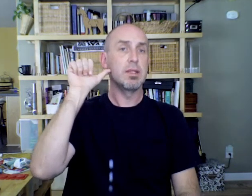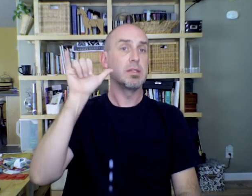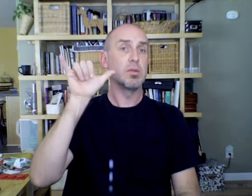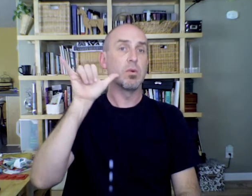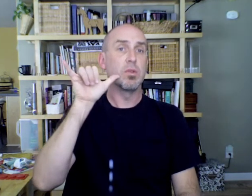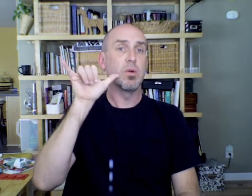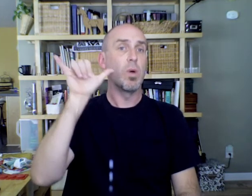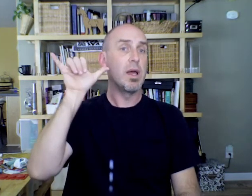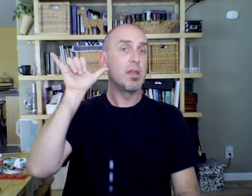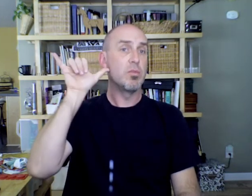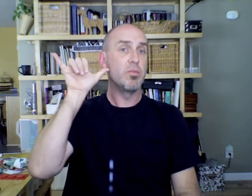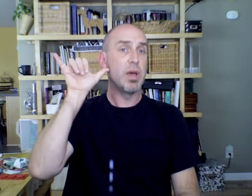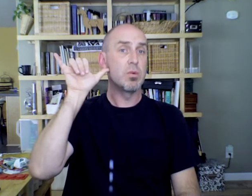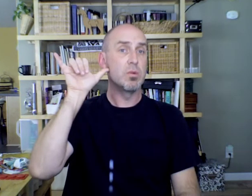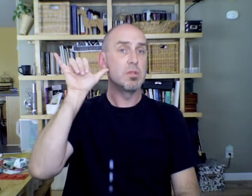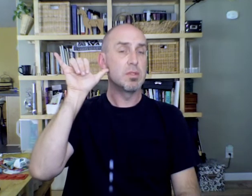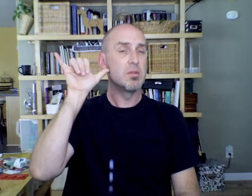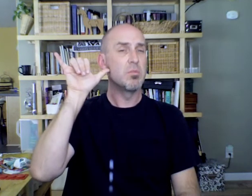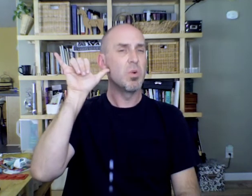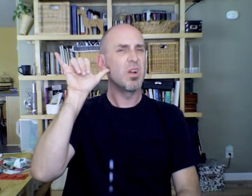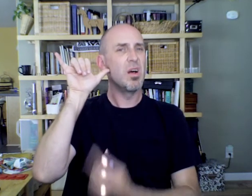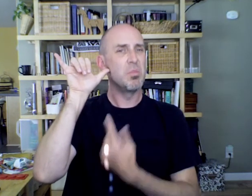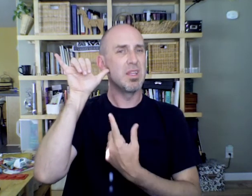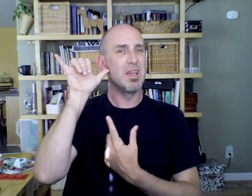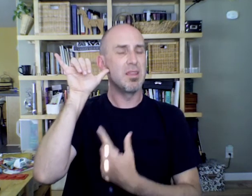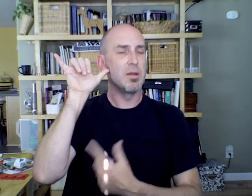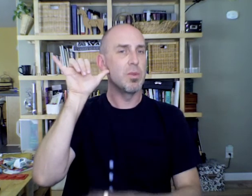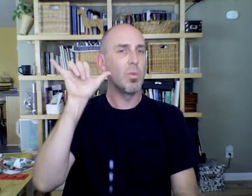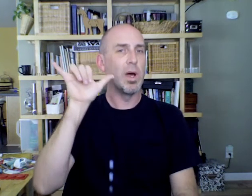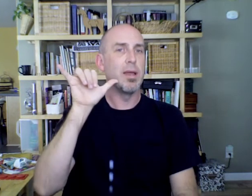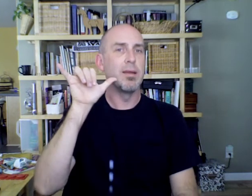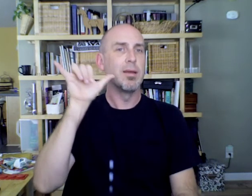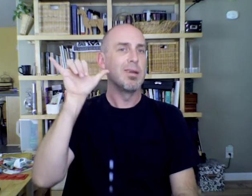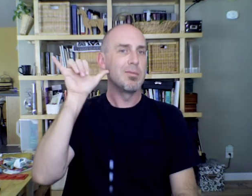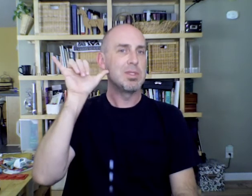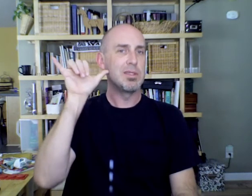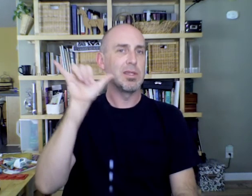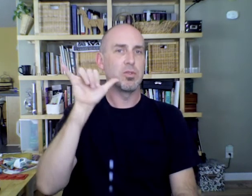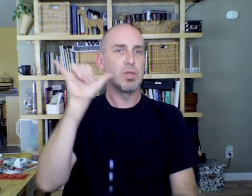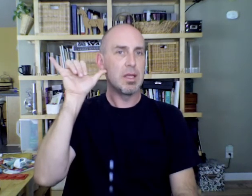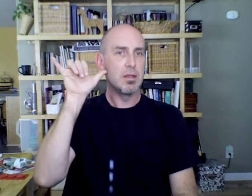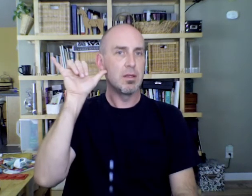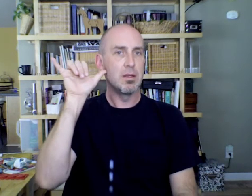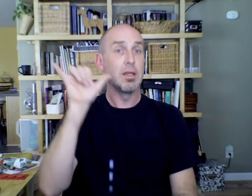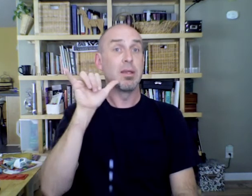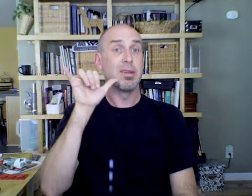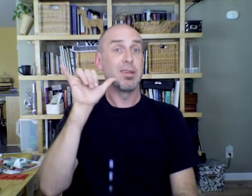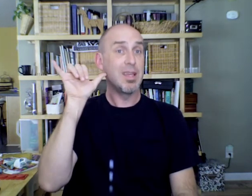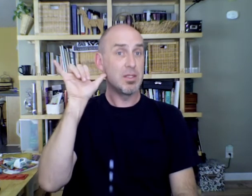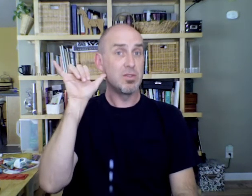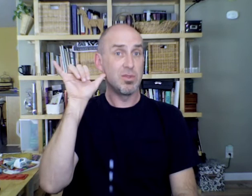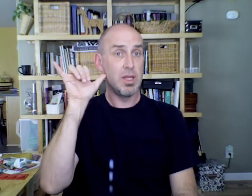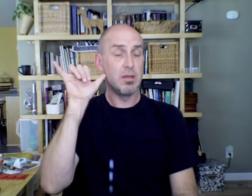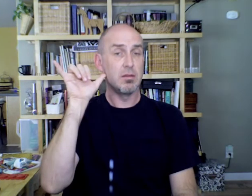or with a Y, you move backwards. More commonly, I think, with a Y. It means yesterday. Yesterday.